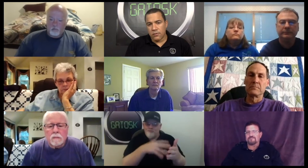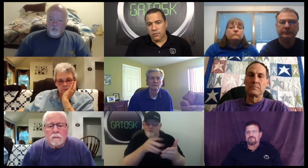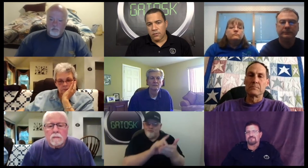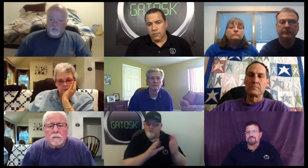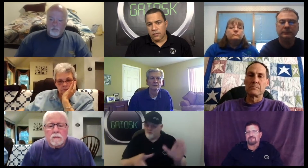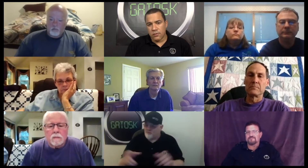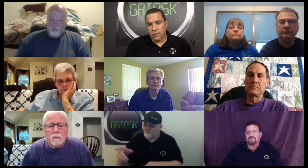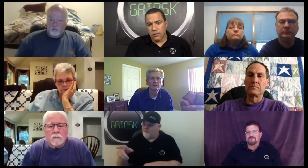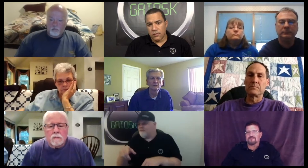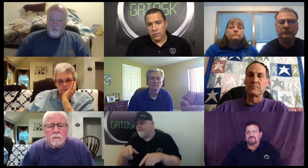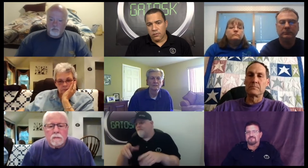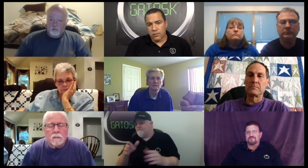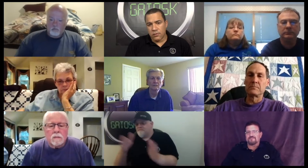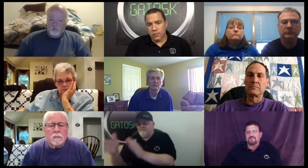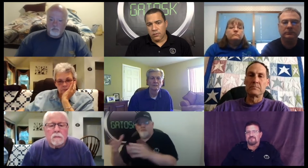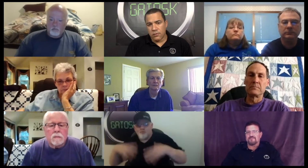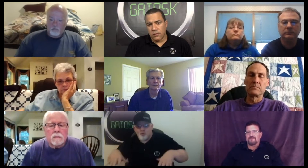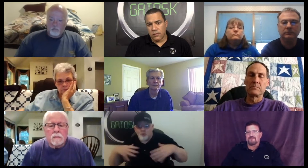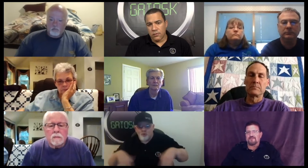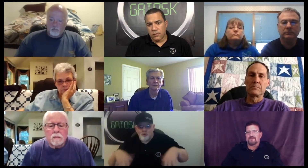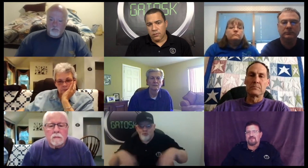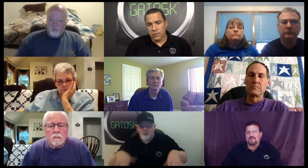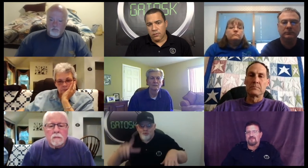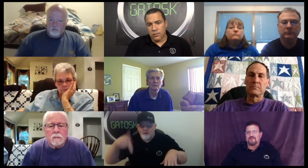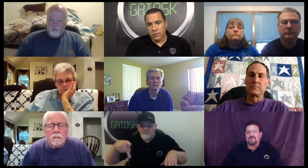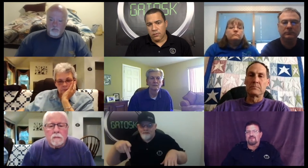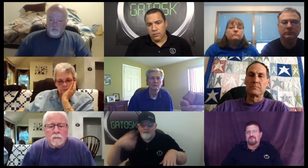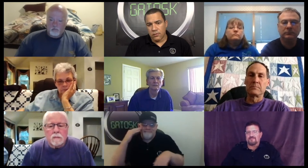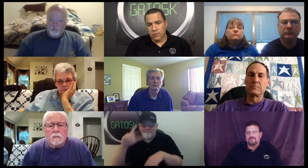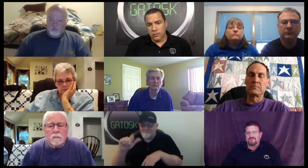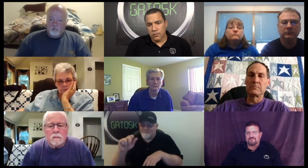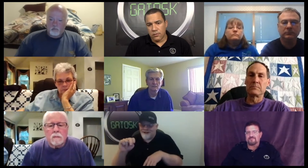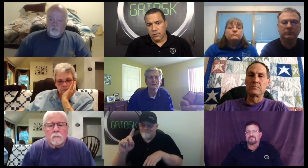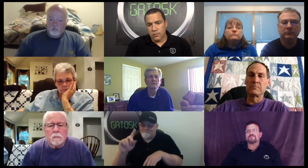a label there set up for a graphic designer, and there's a clothing LP